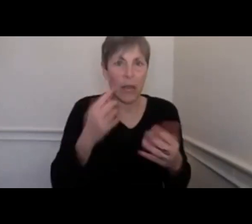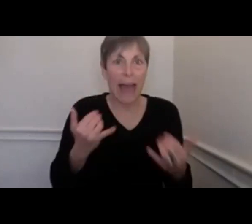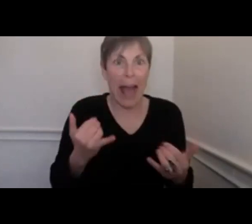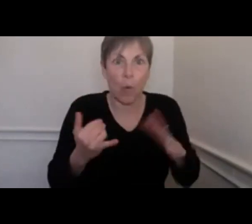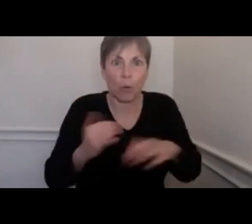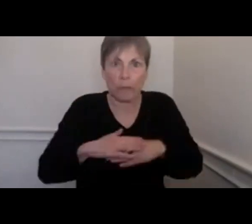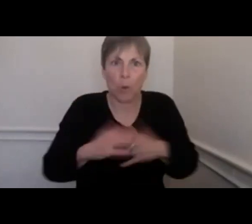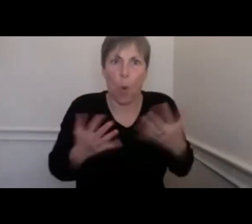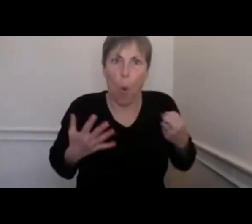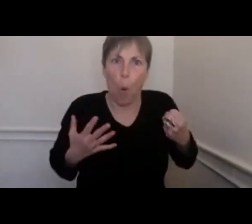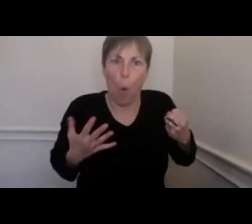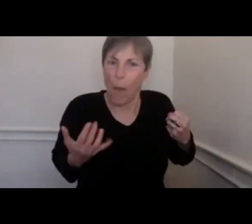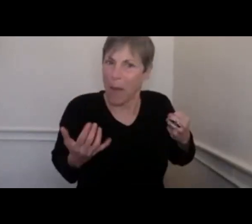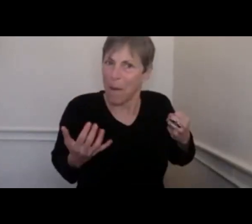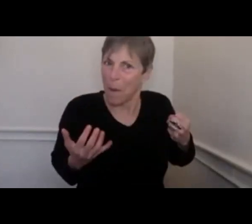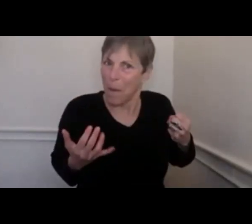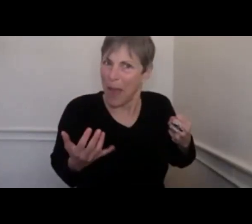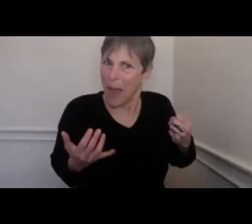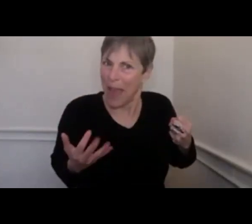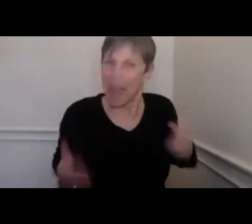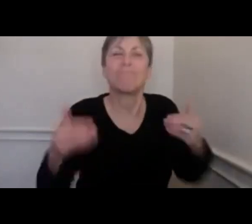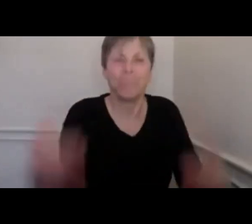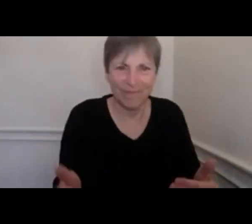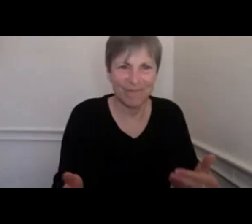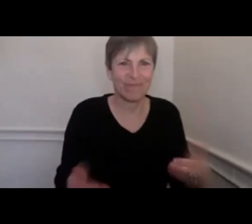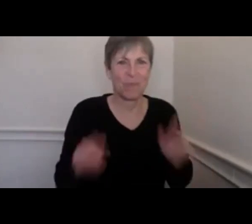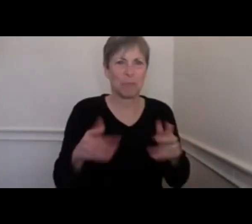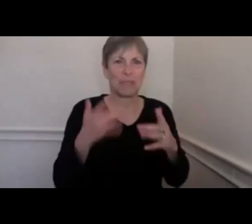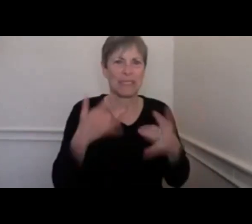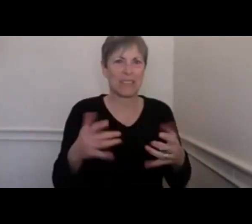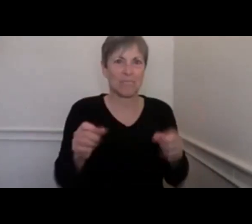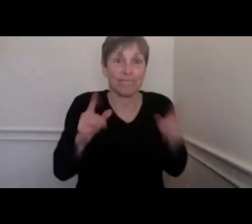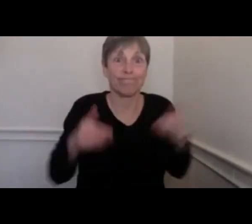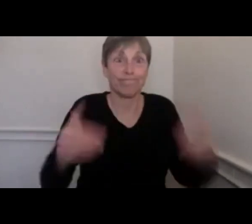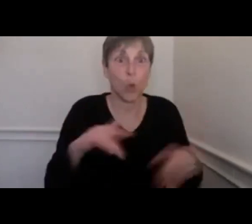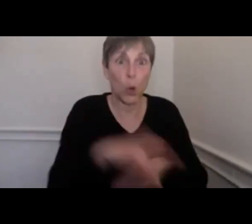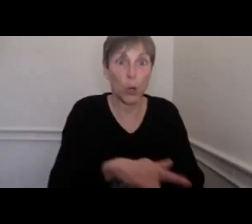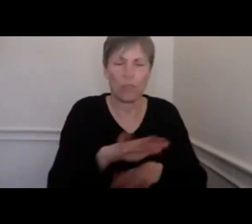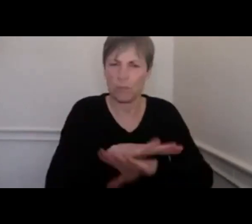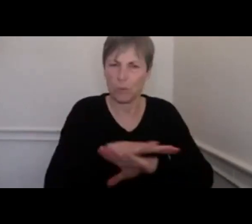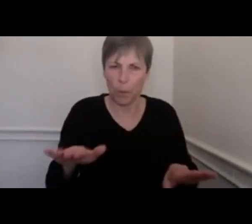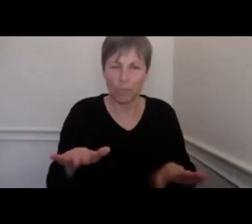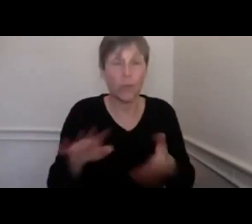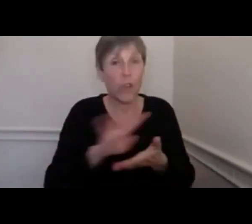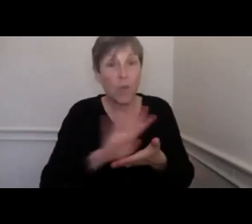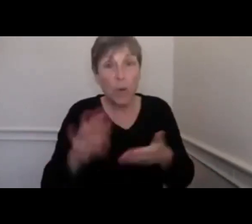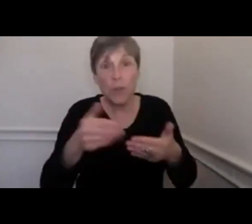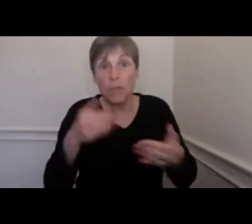early. And so we start 4 weeks before final frost, but let's talk, because final